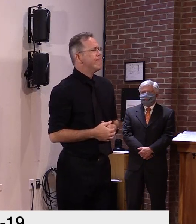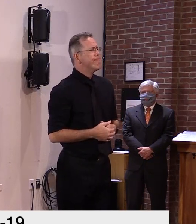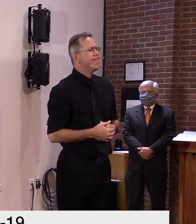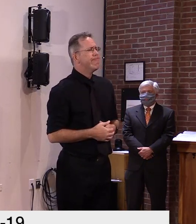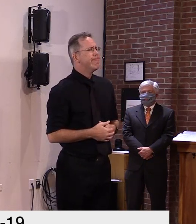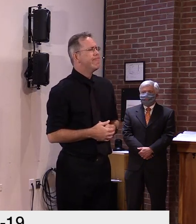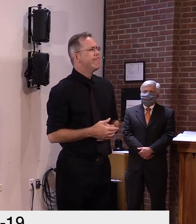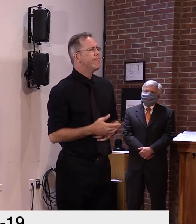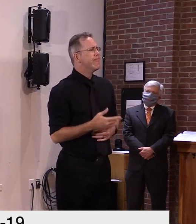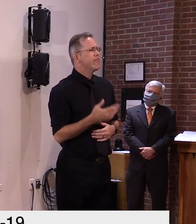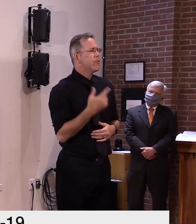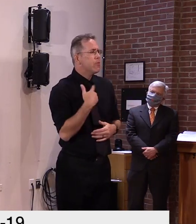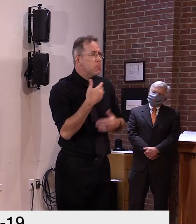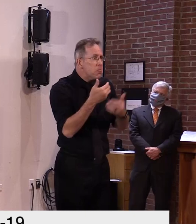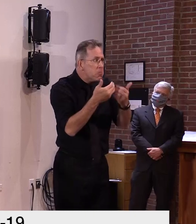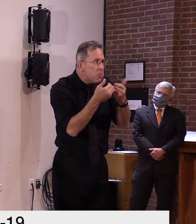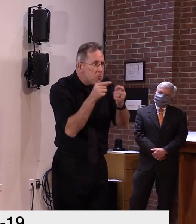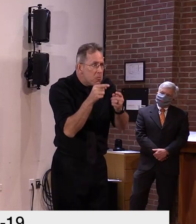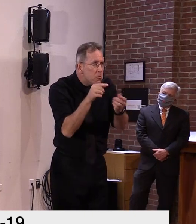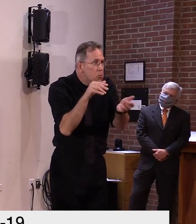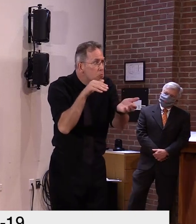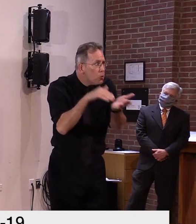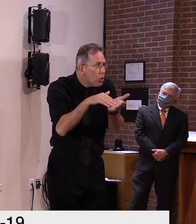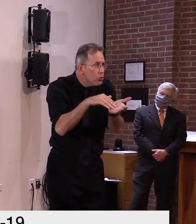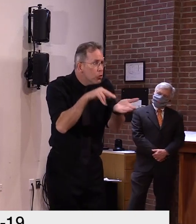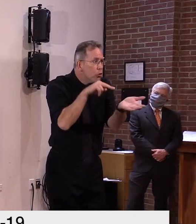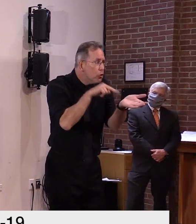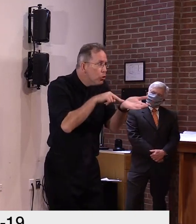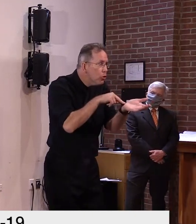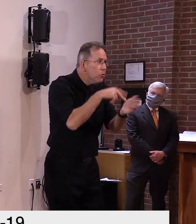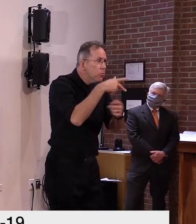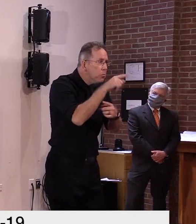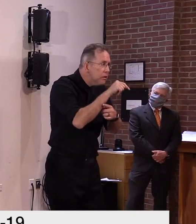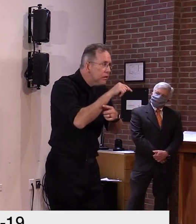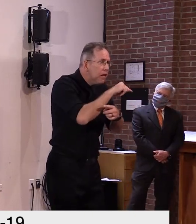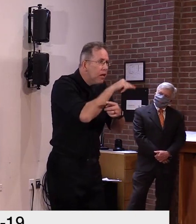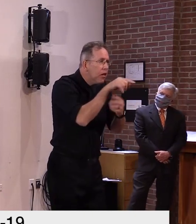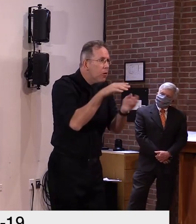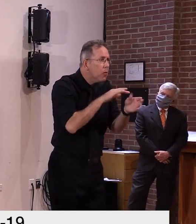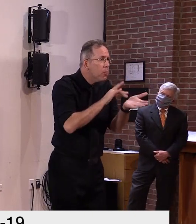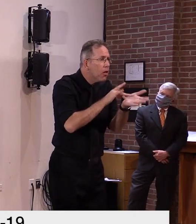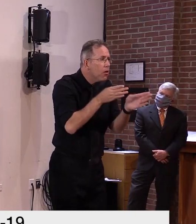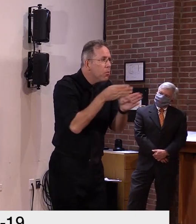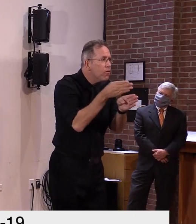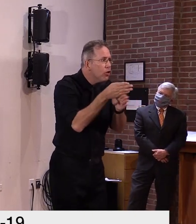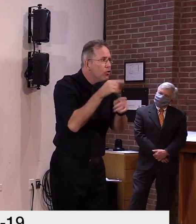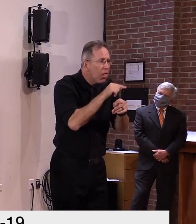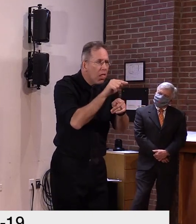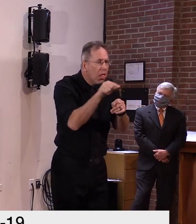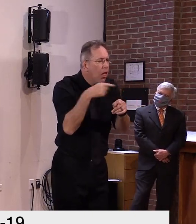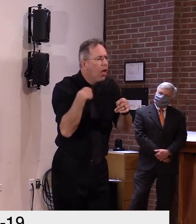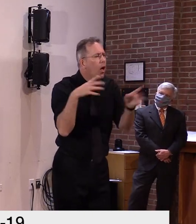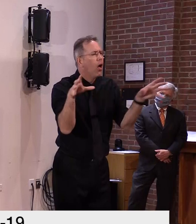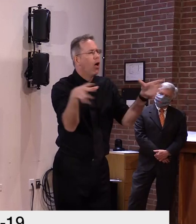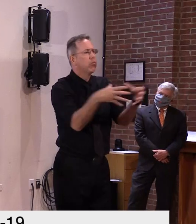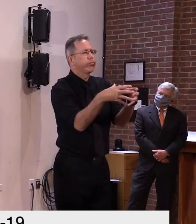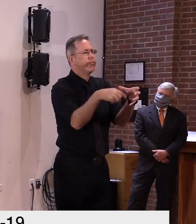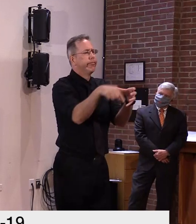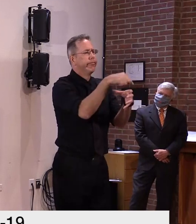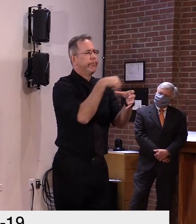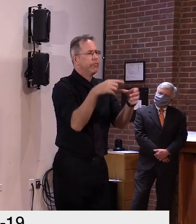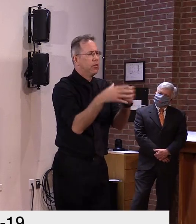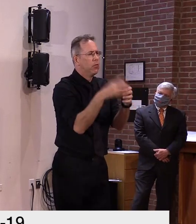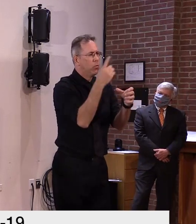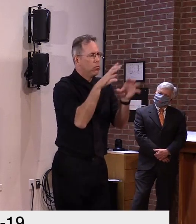healthcare worker category, and I wouldn't want to, off the top of my head, guess at doctors versus nurses versus orderlies or what have